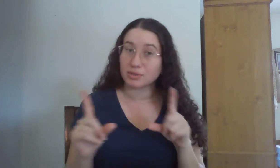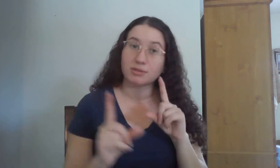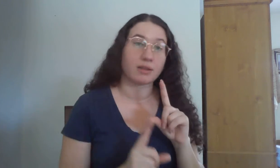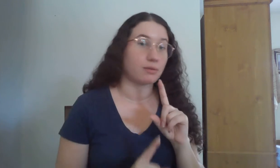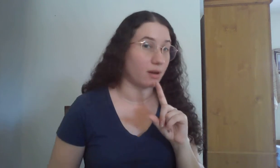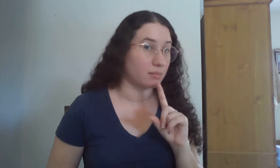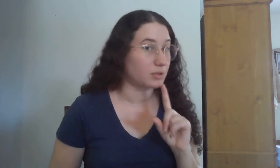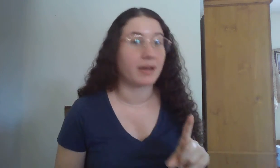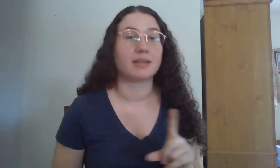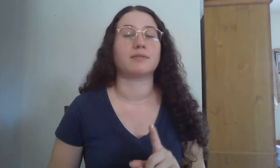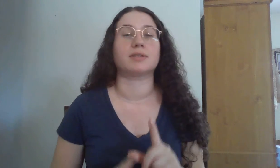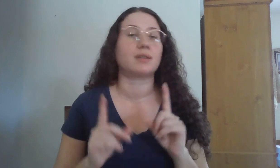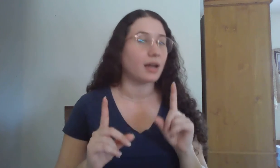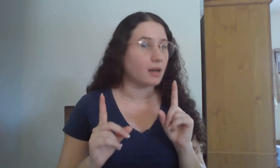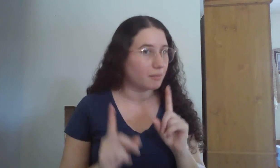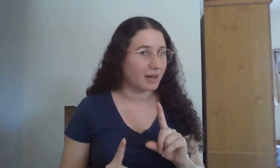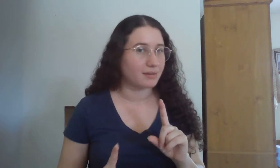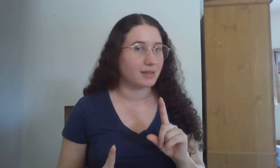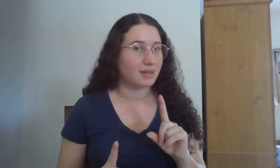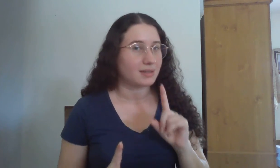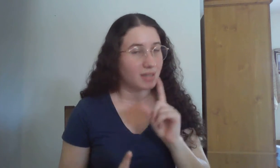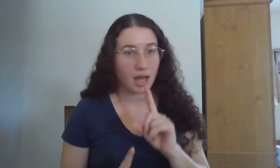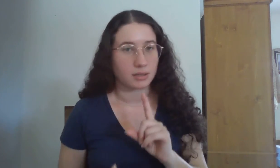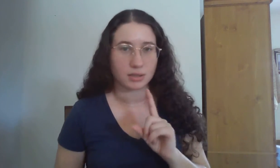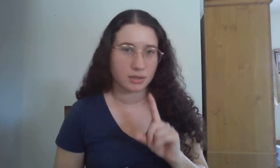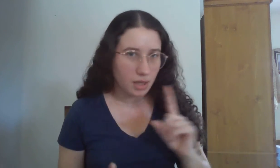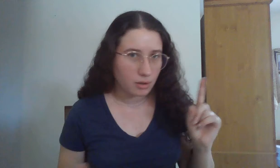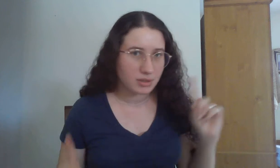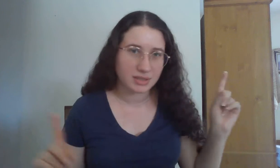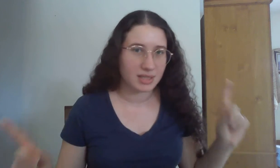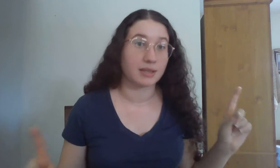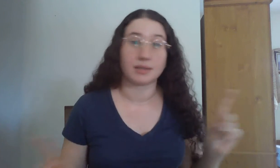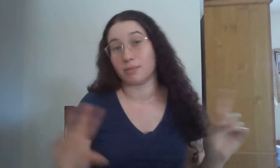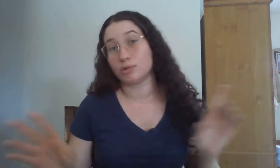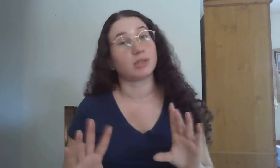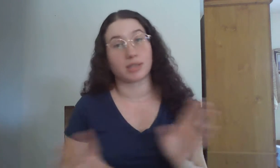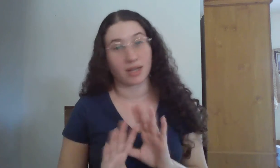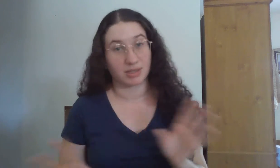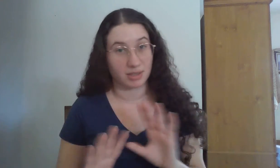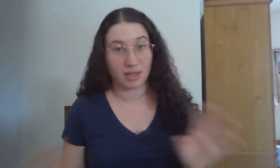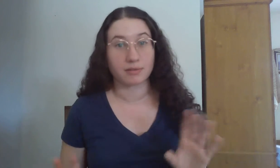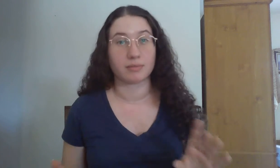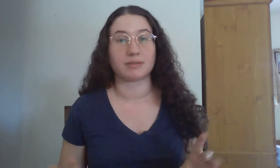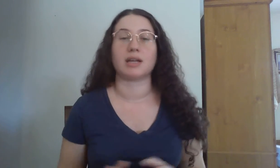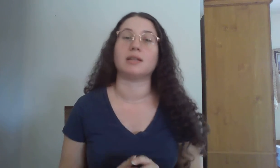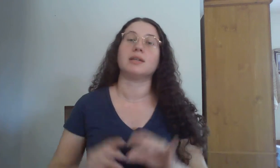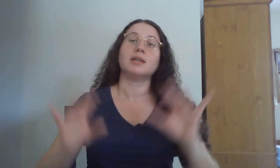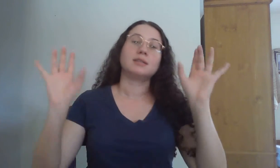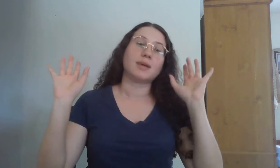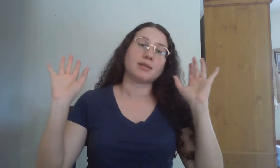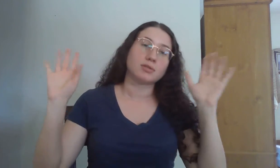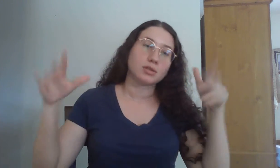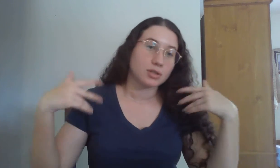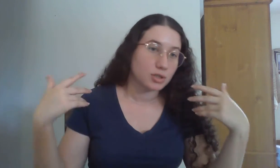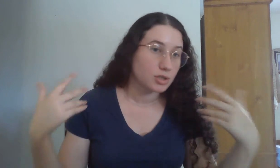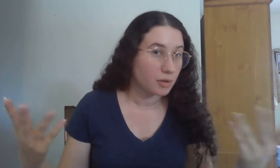when you got the wrong perspective. It's not about telling. It's not always telling, and most of the time it's never about telling. It's about